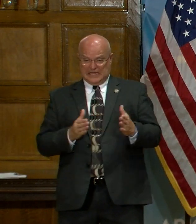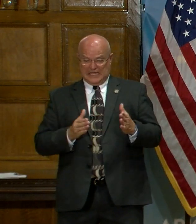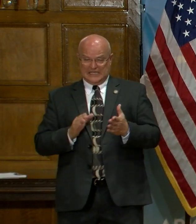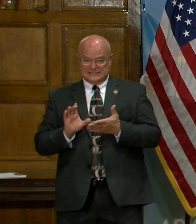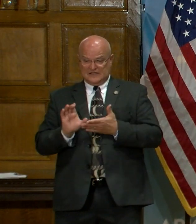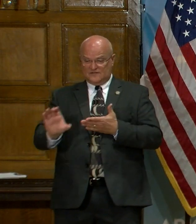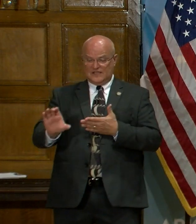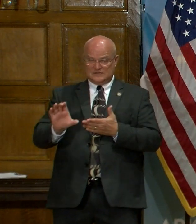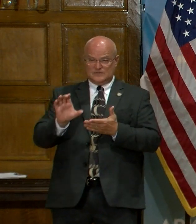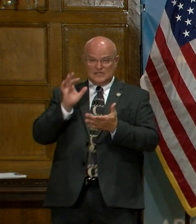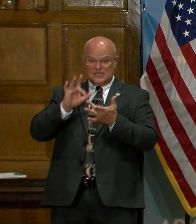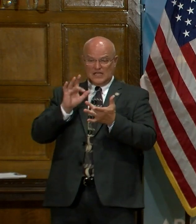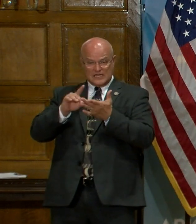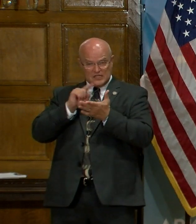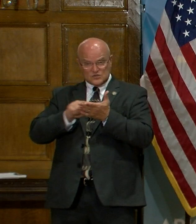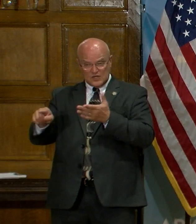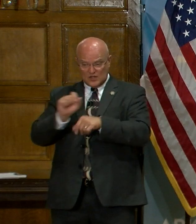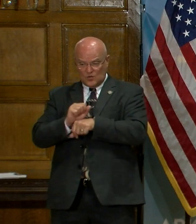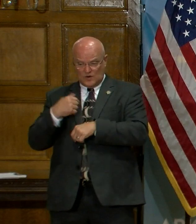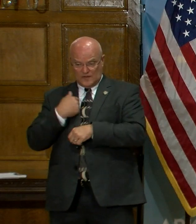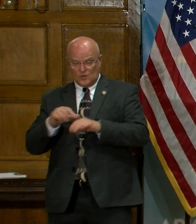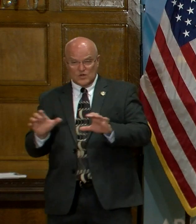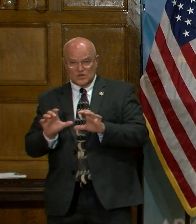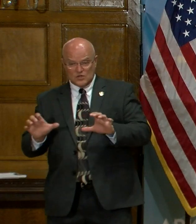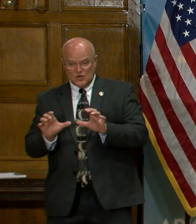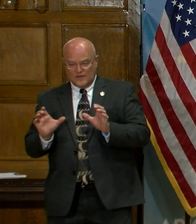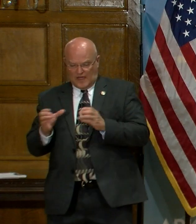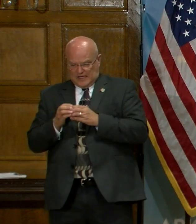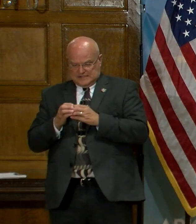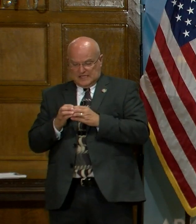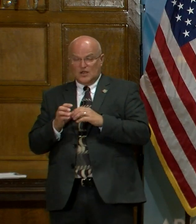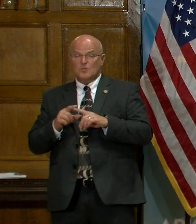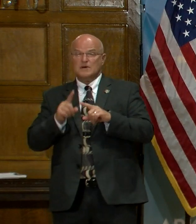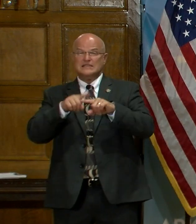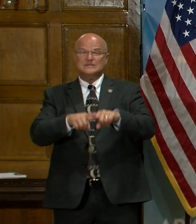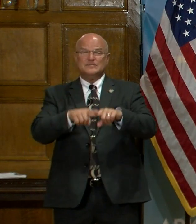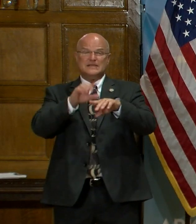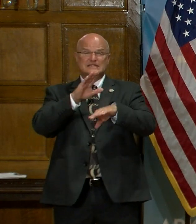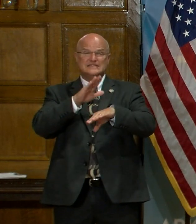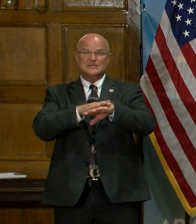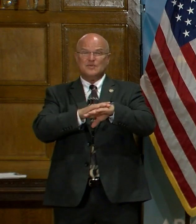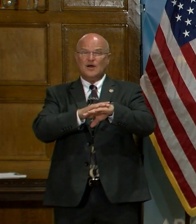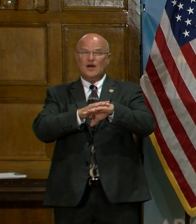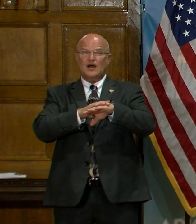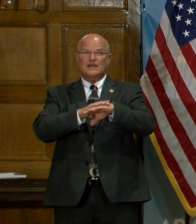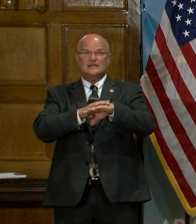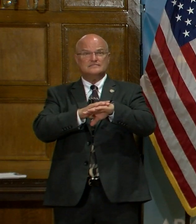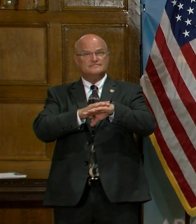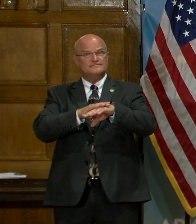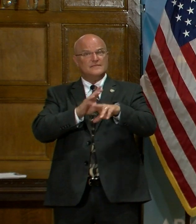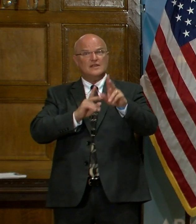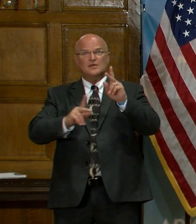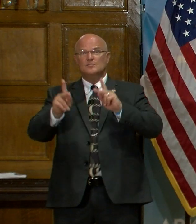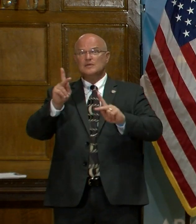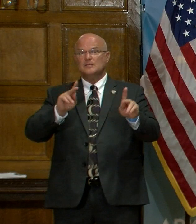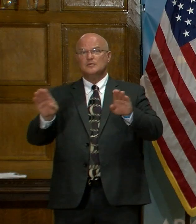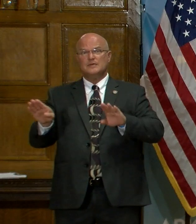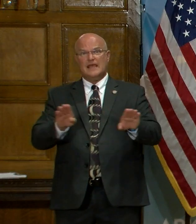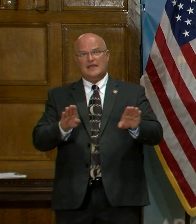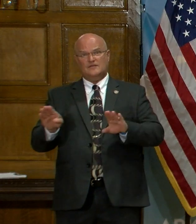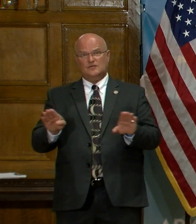and investment in contact tracing, the work that we do and the isolation, but it depends upon, to the largest extent, everybody's